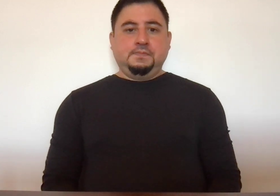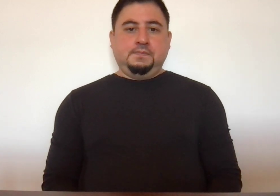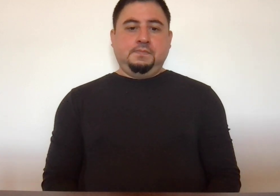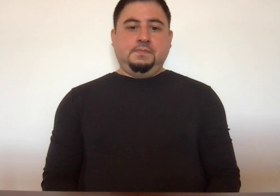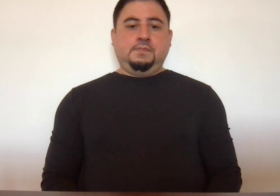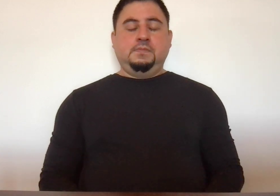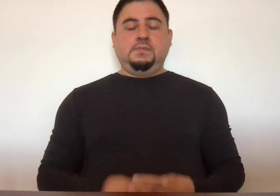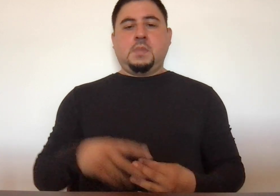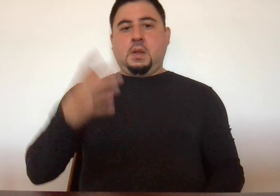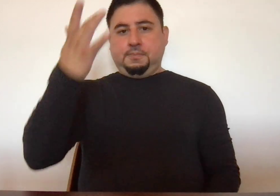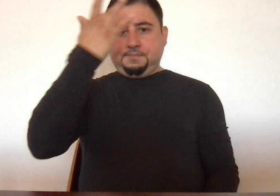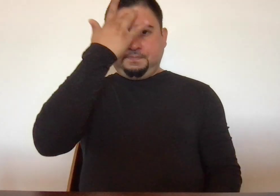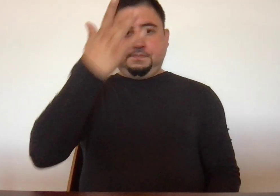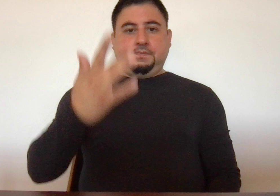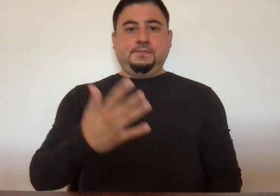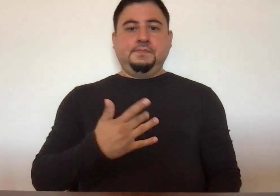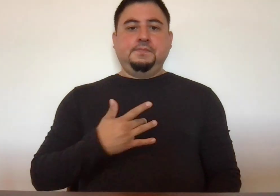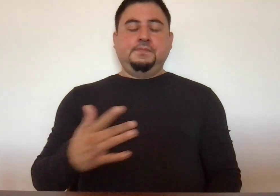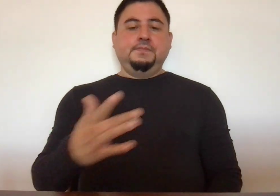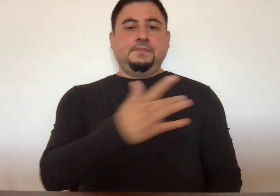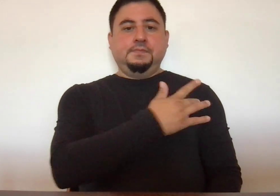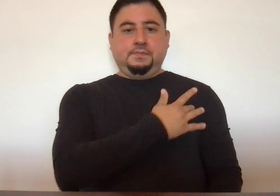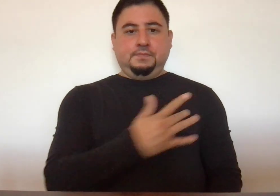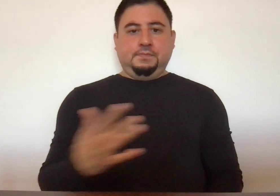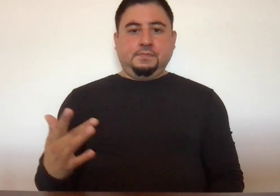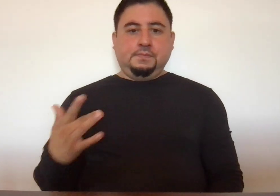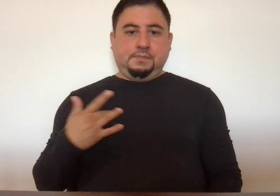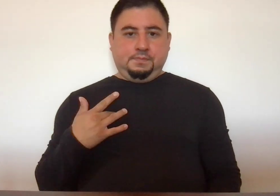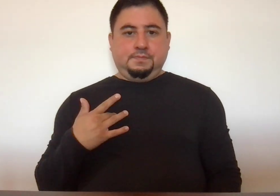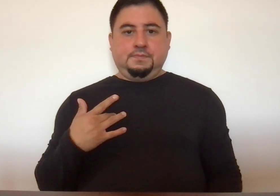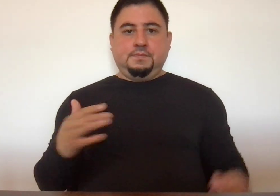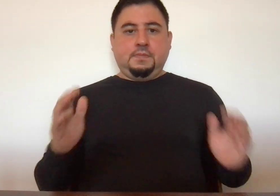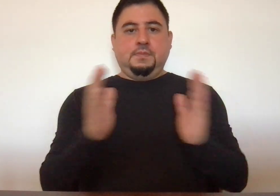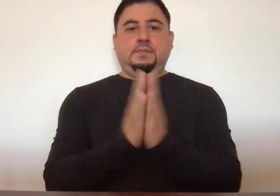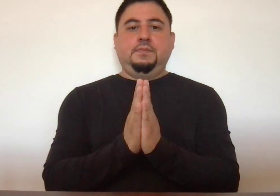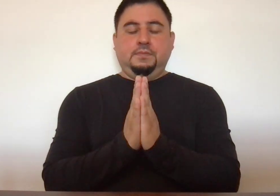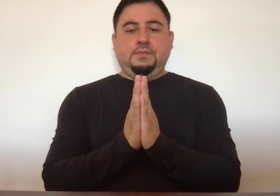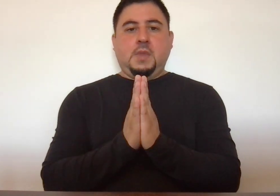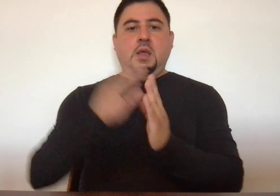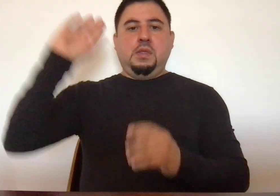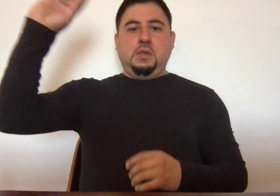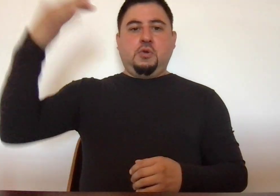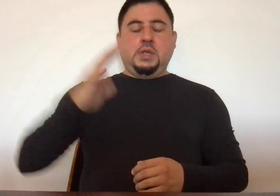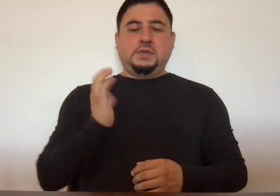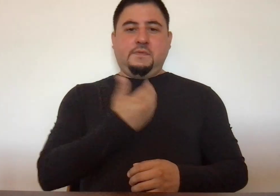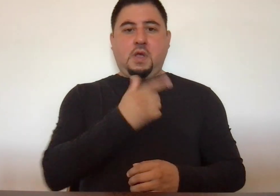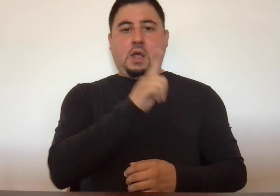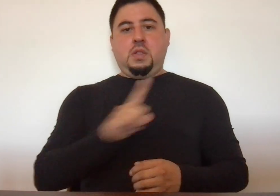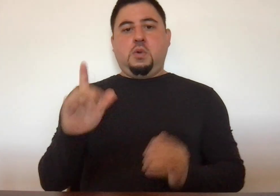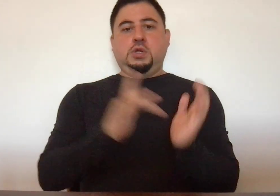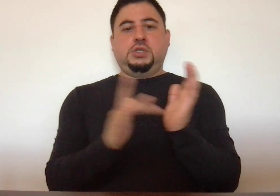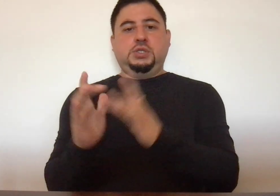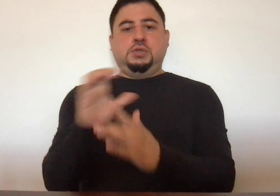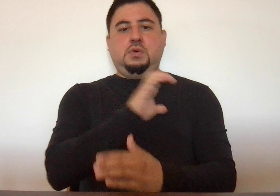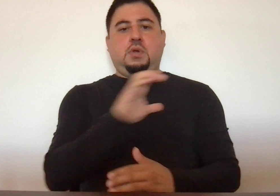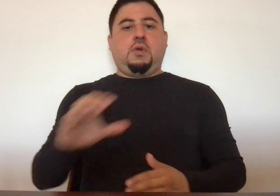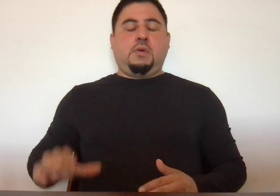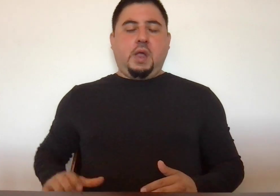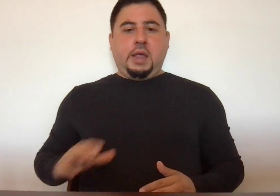In the name of the Father, and of the Son, and of the Holy Spirit. Amen. The grace of our Lord Jesus Christ, and the